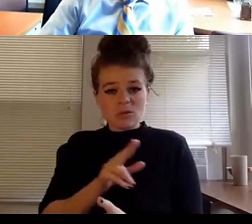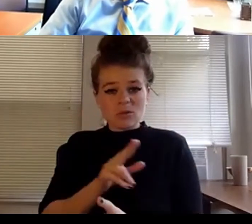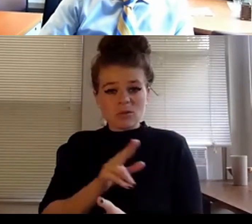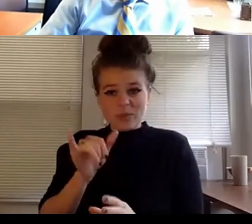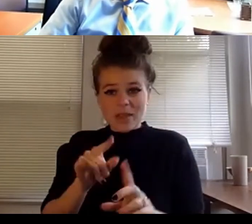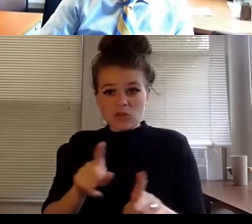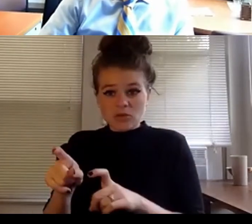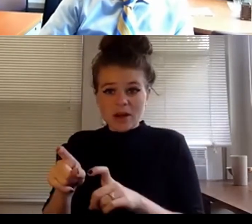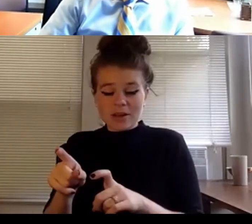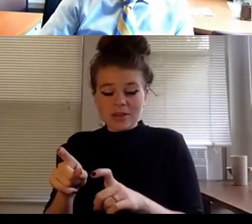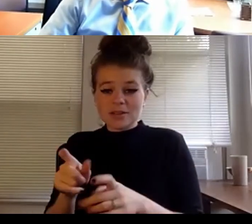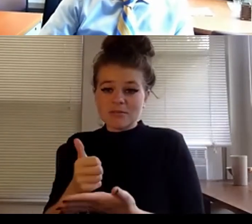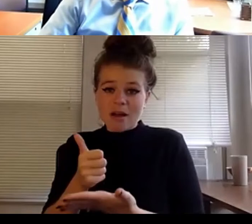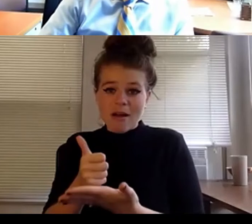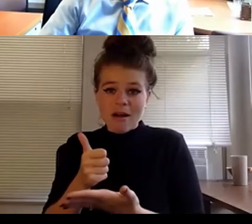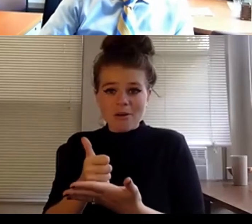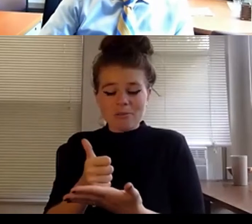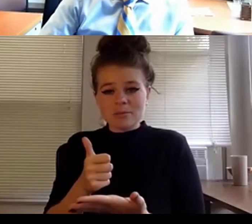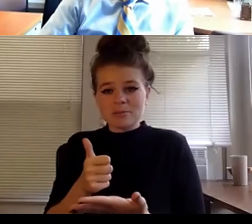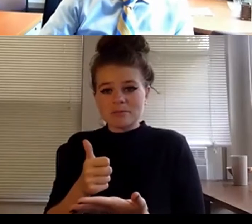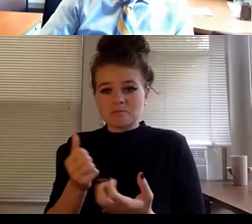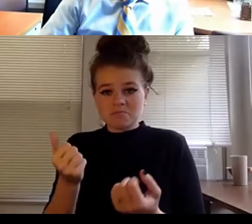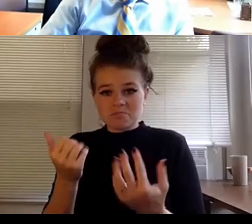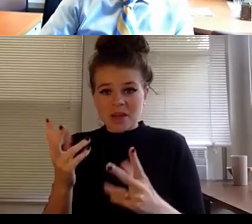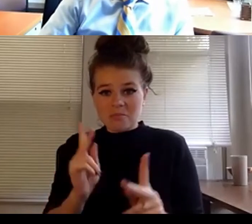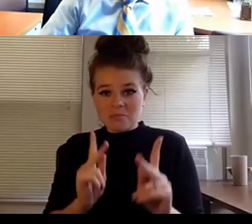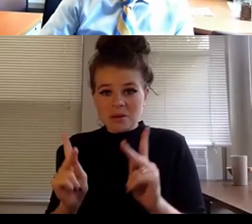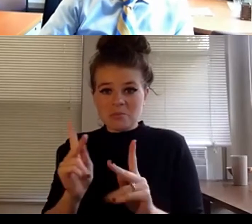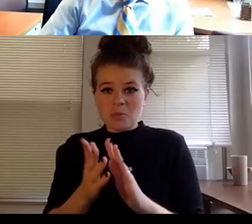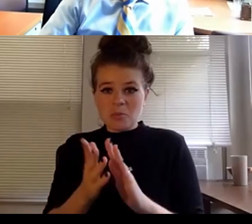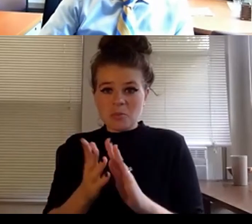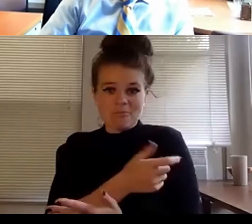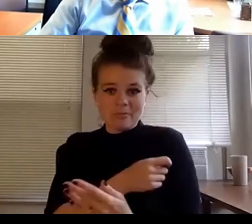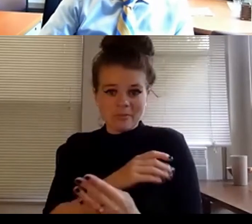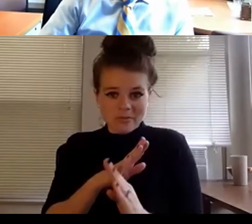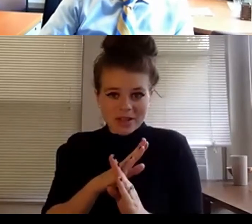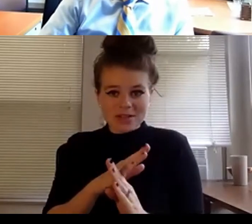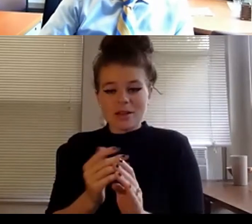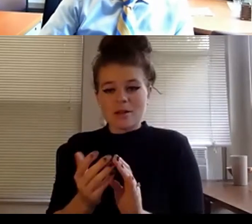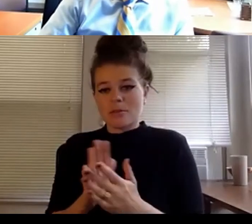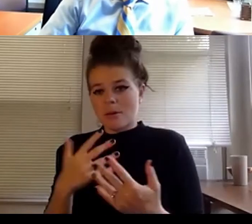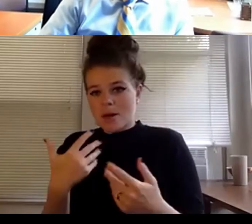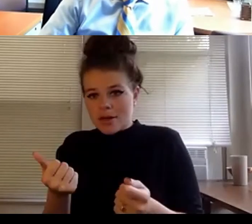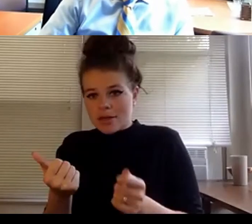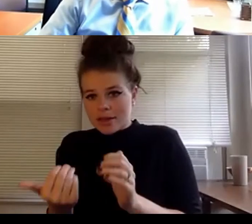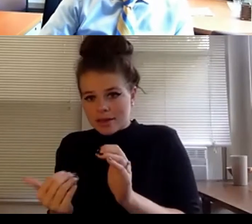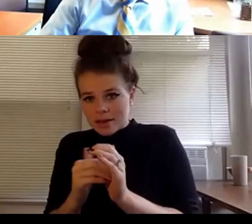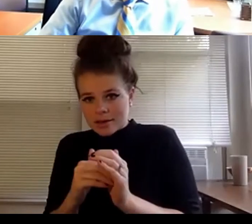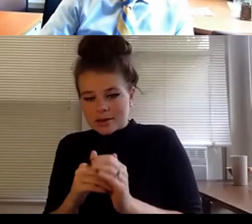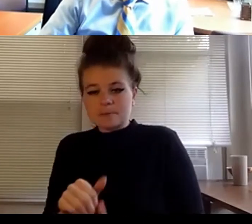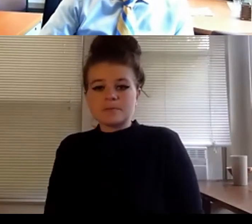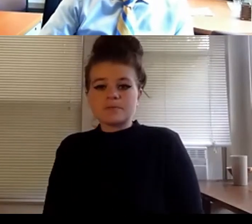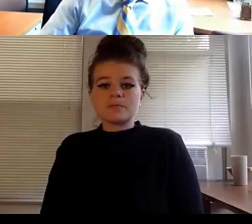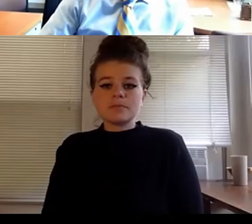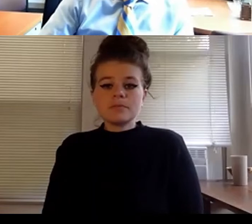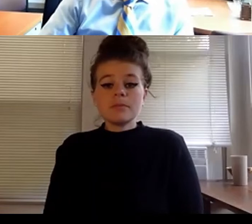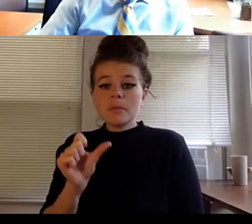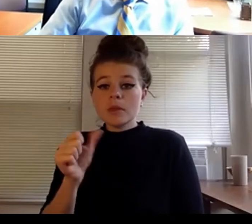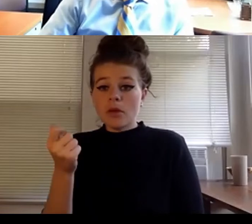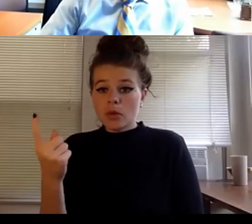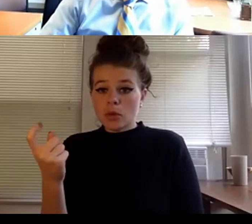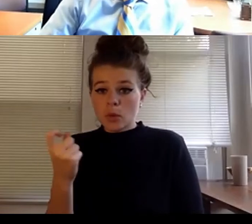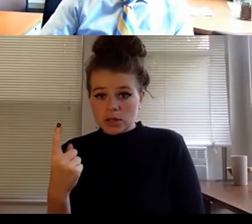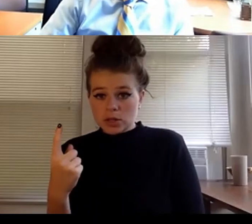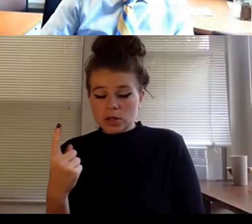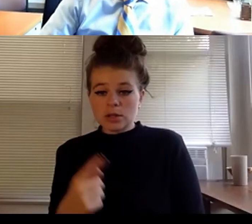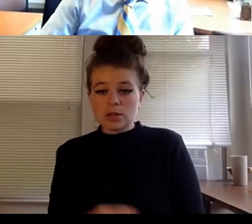is what made it that so many people can get vaccinated and be healthy now. Another question to come through about